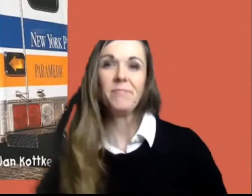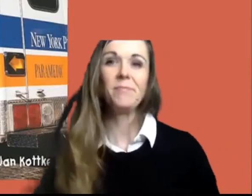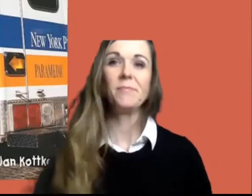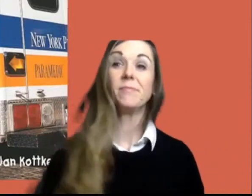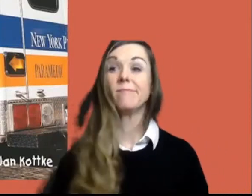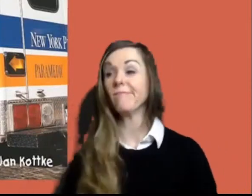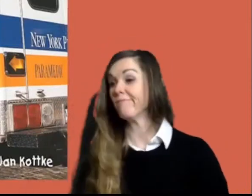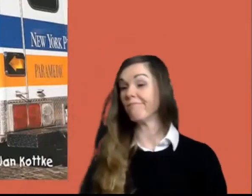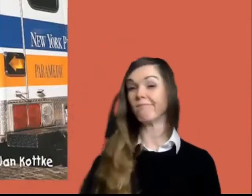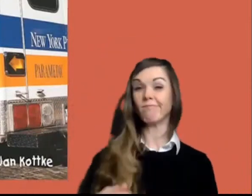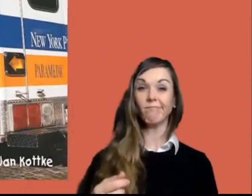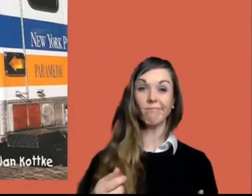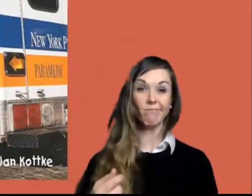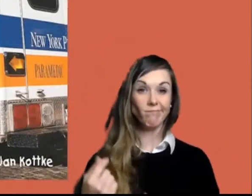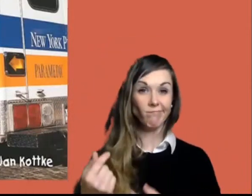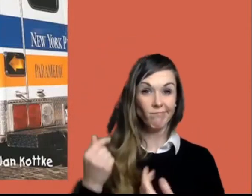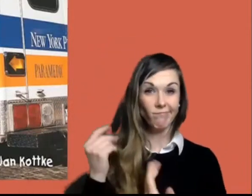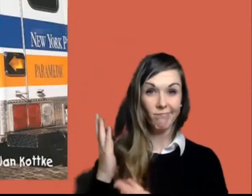Kotke.